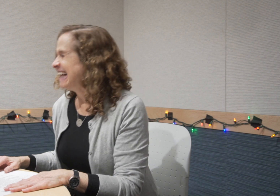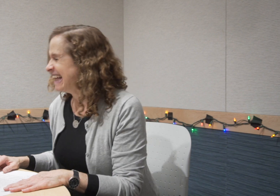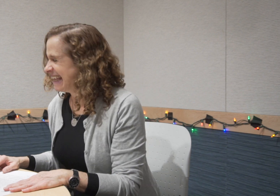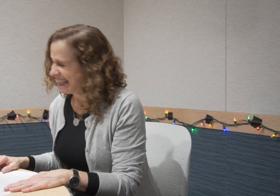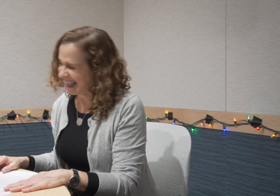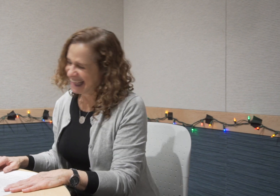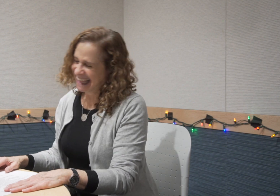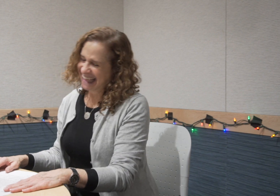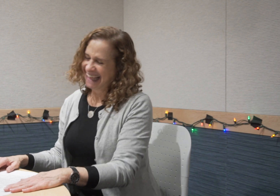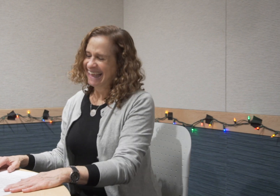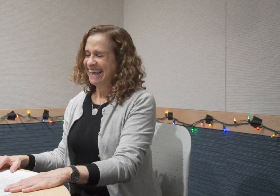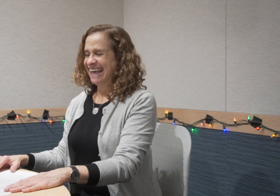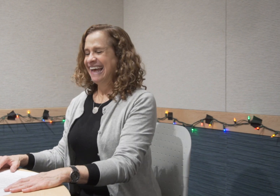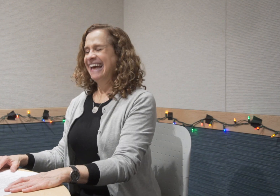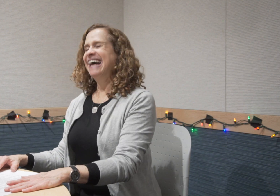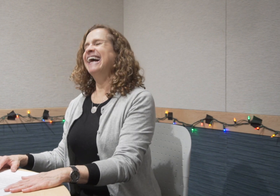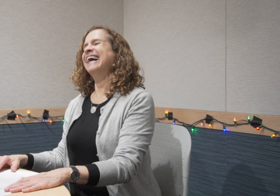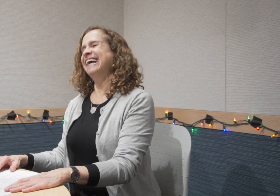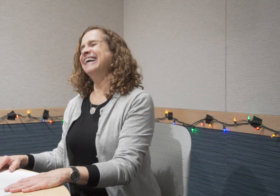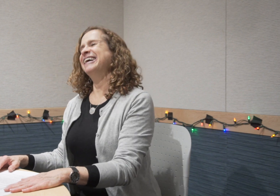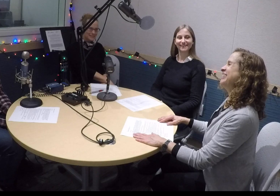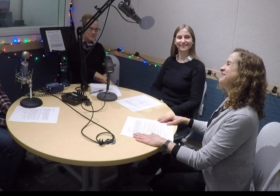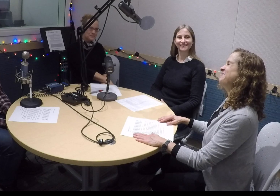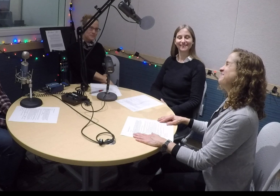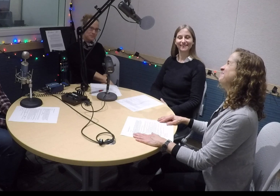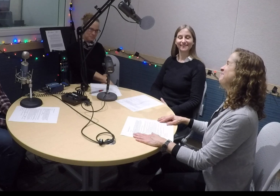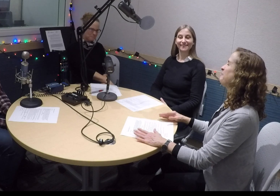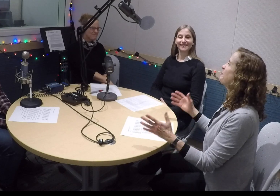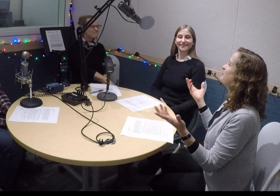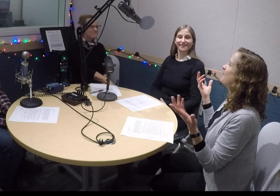all kinds of benefits. Yeah. Fantastic.